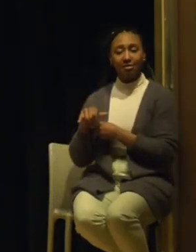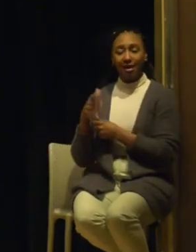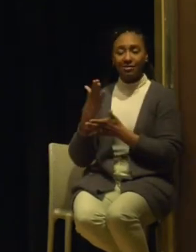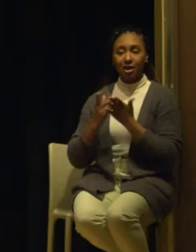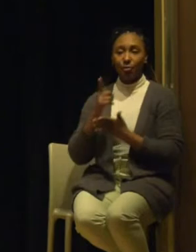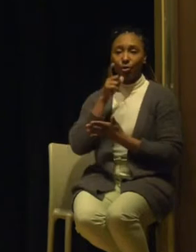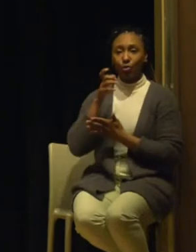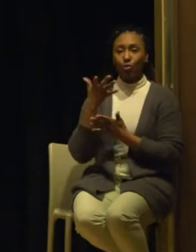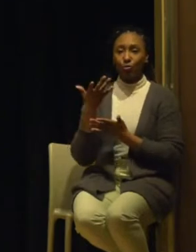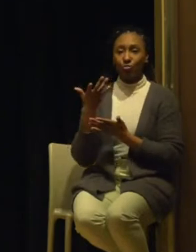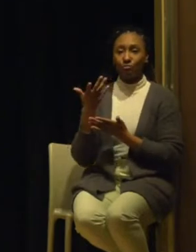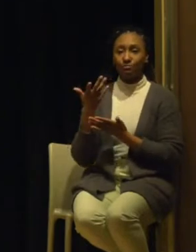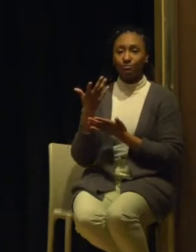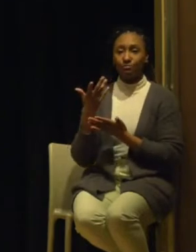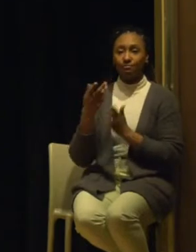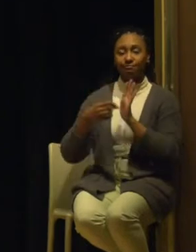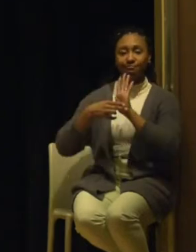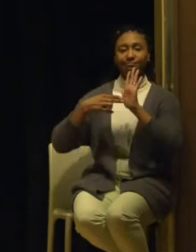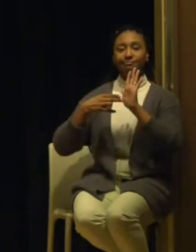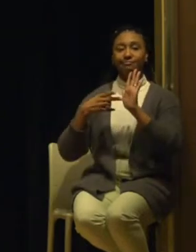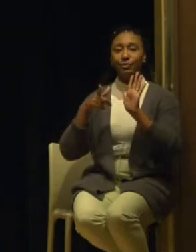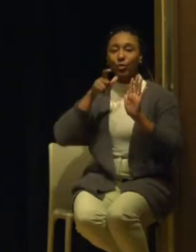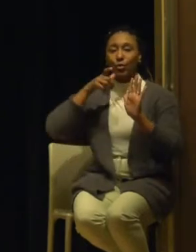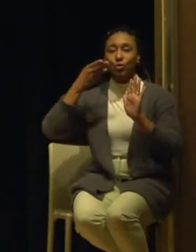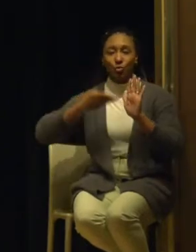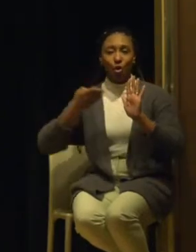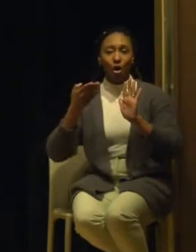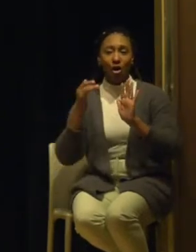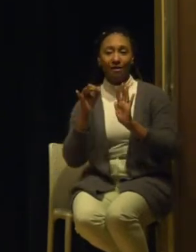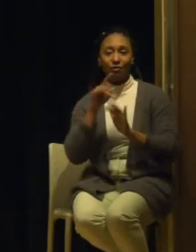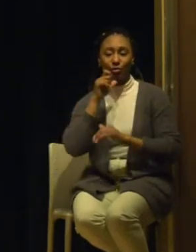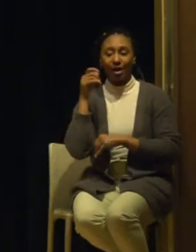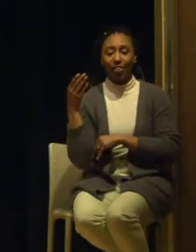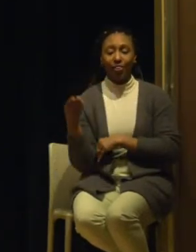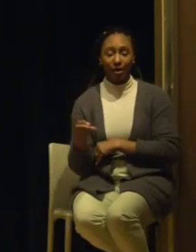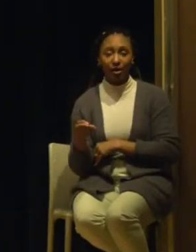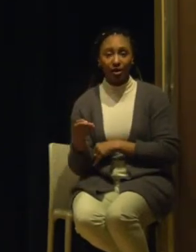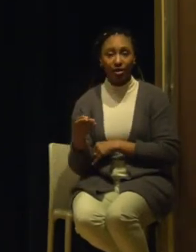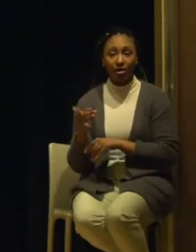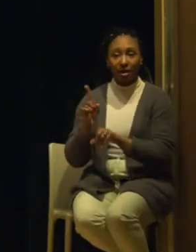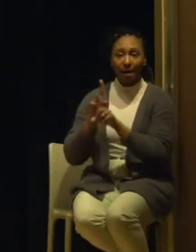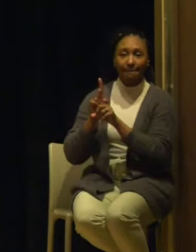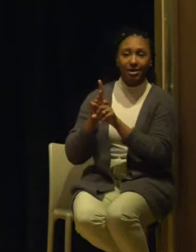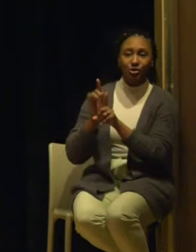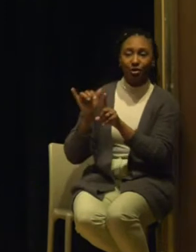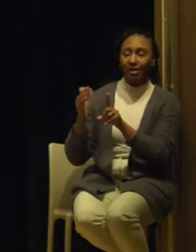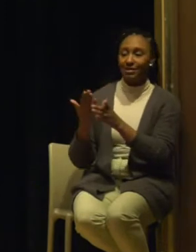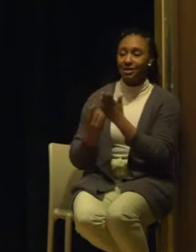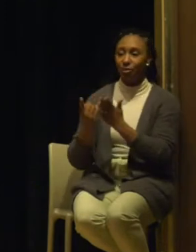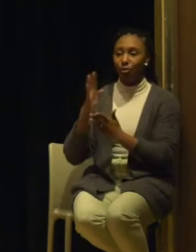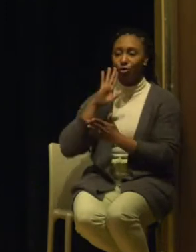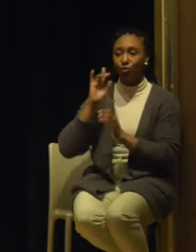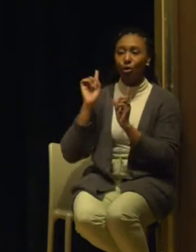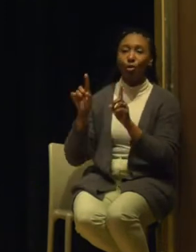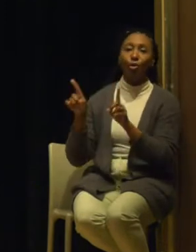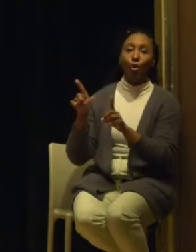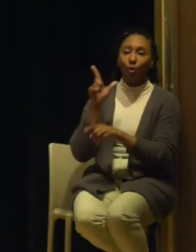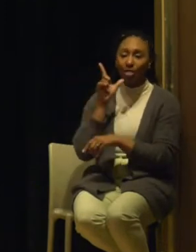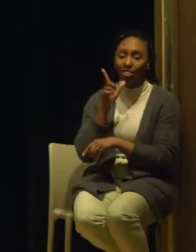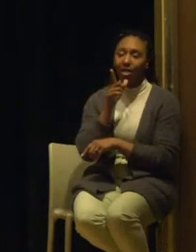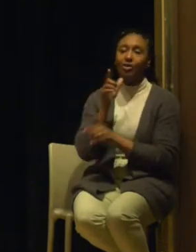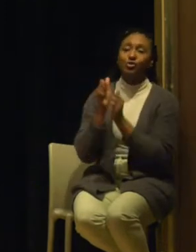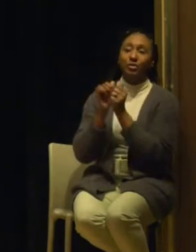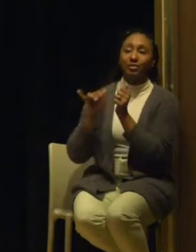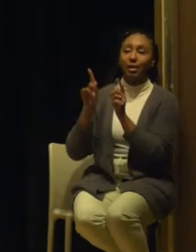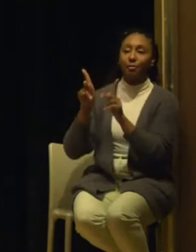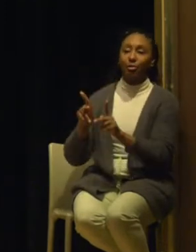room, mm-hmm, when you're not there. Mm-hmm. A mentor may be someone you just go out to lunch with four times a year. Mm-hmm. But because